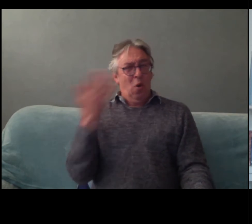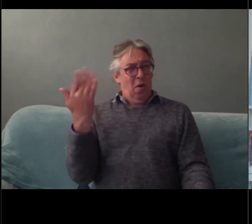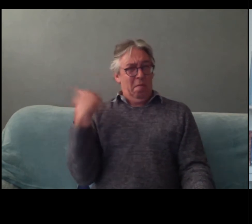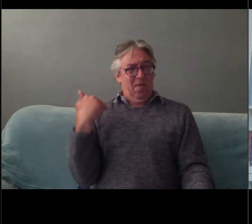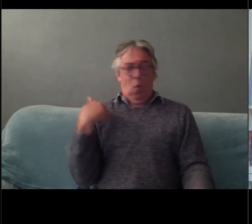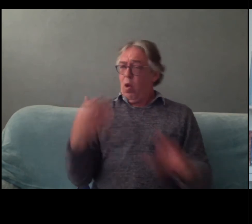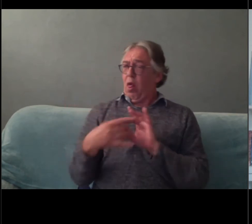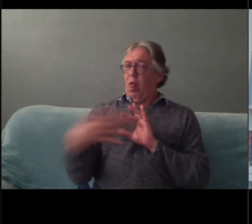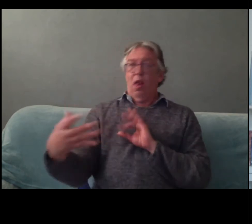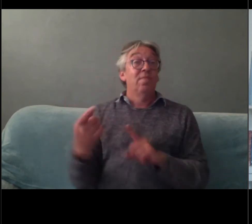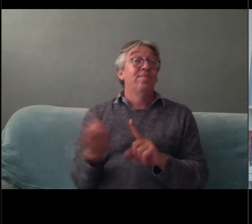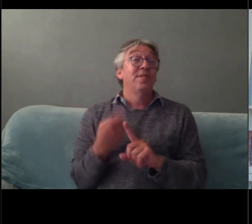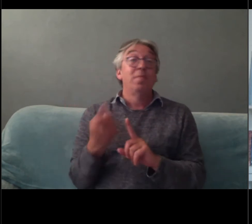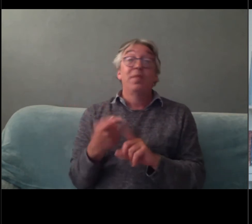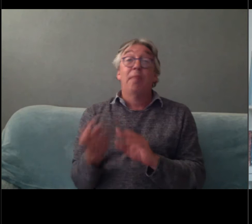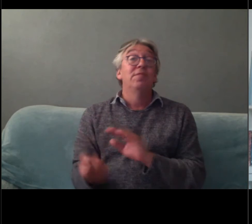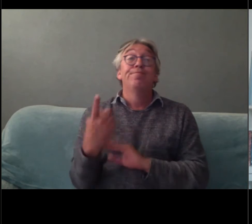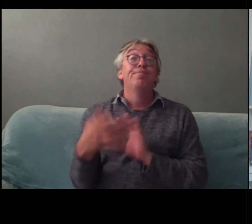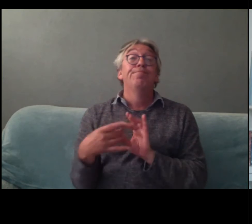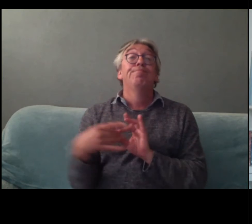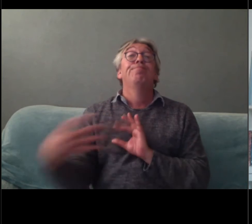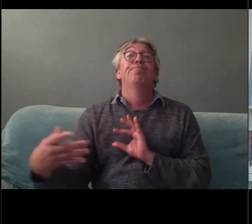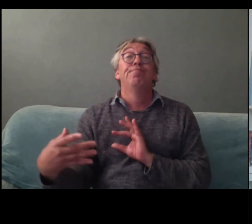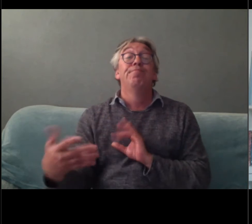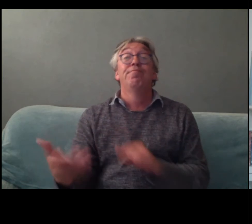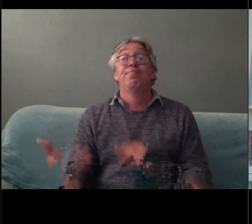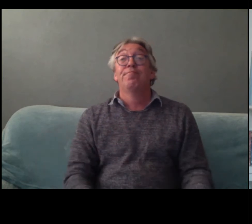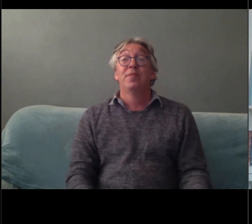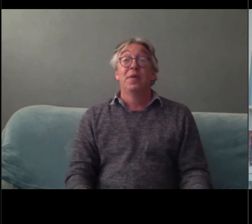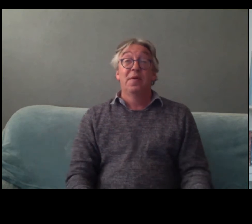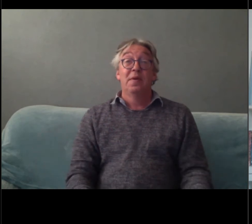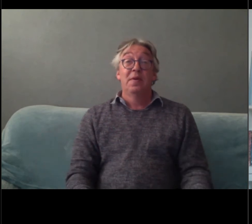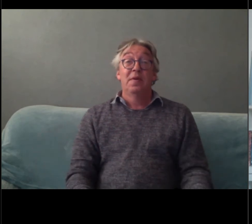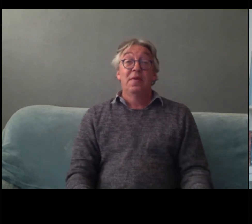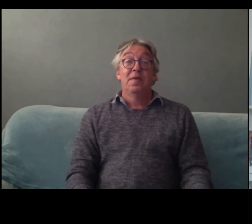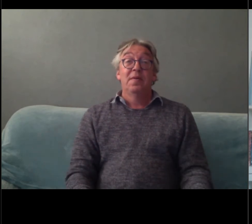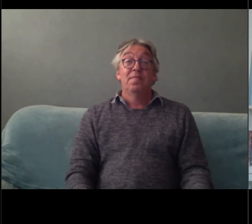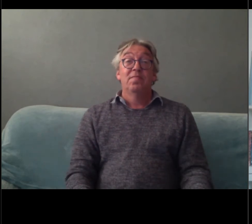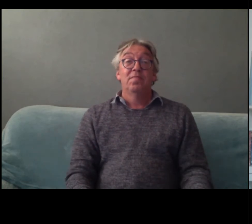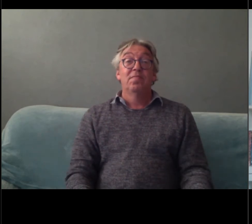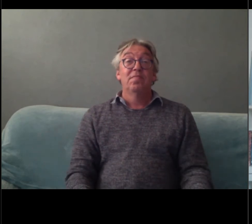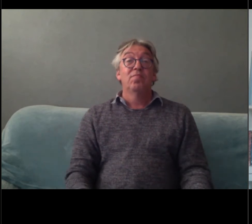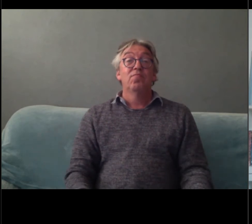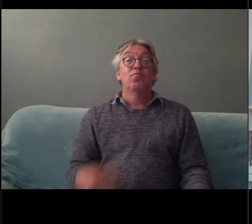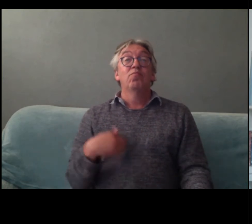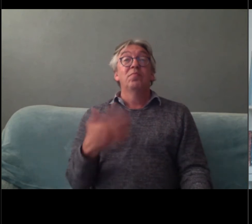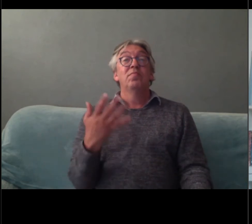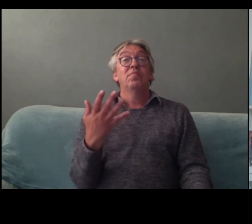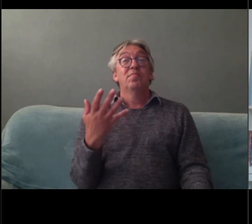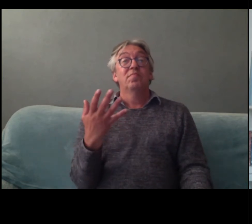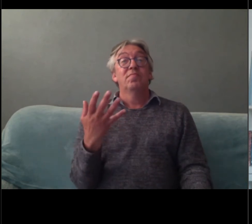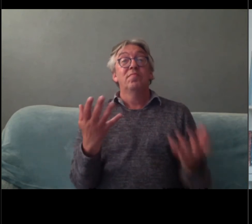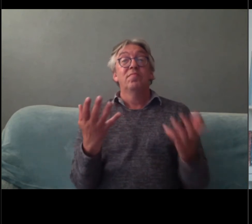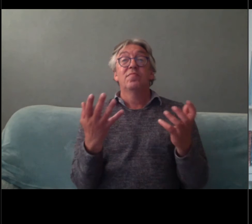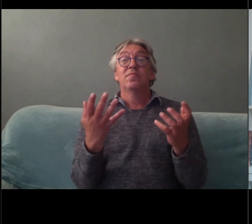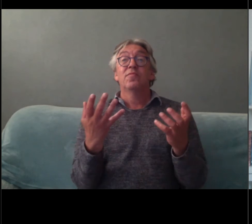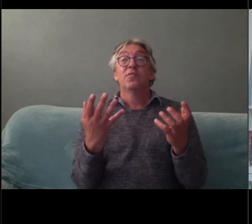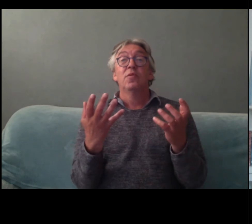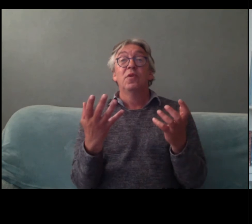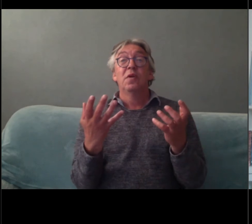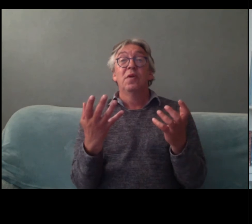it's happened in our new circumstances. So what I'd like to continue, we don't have very much time, so I can